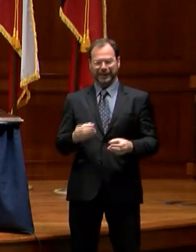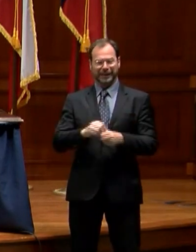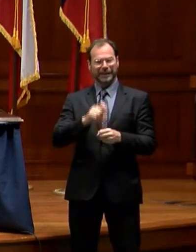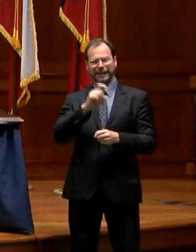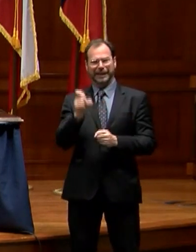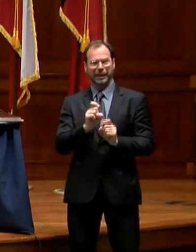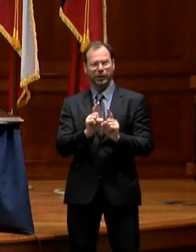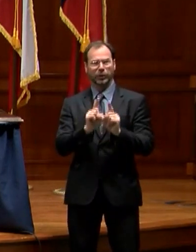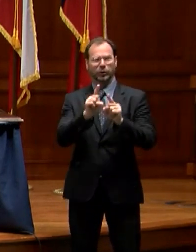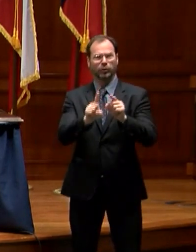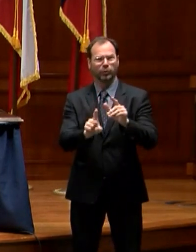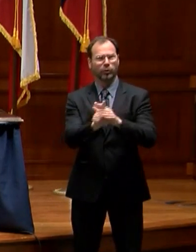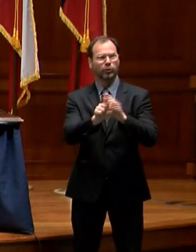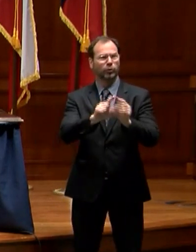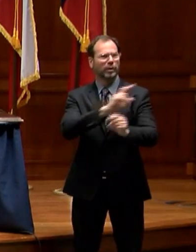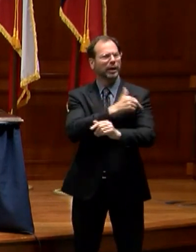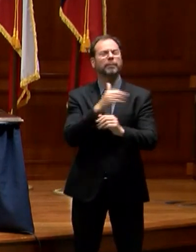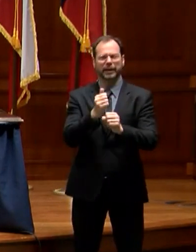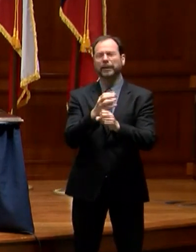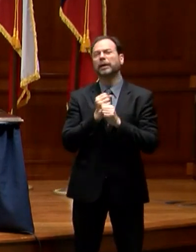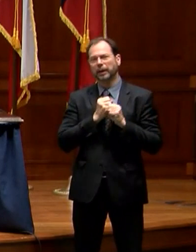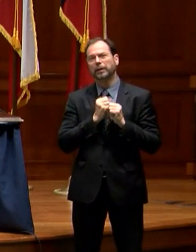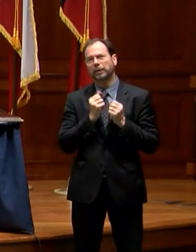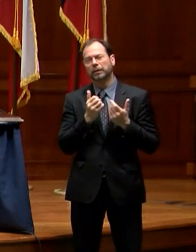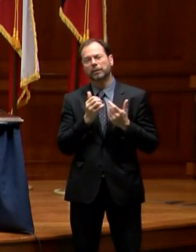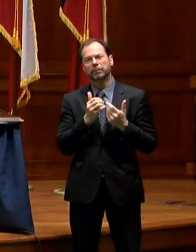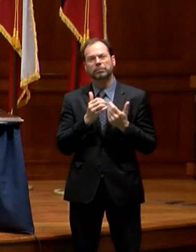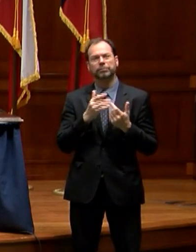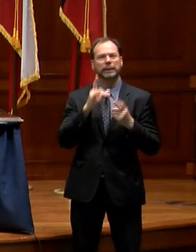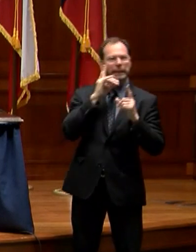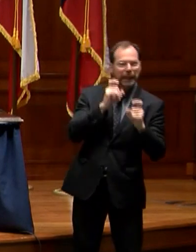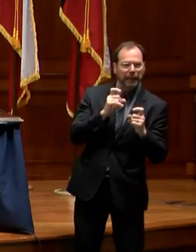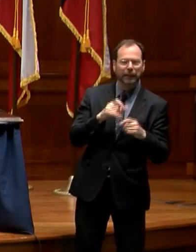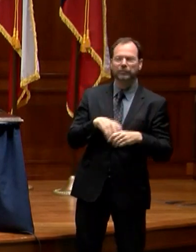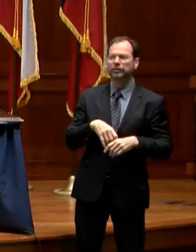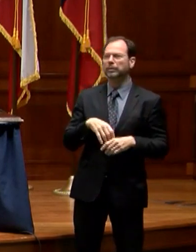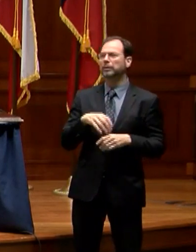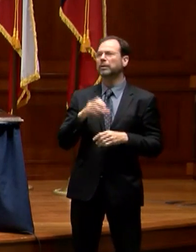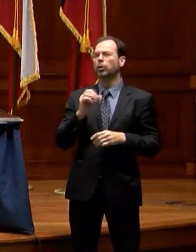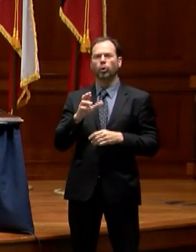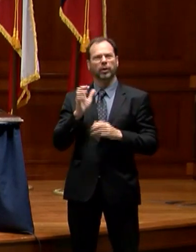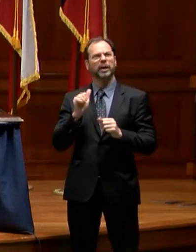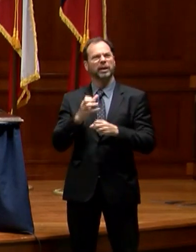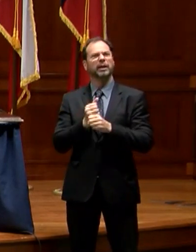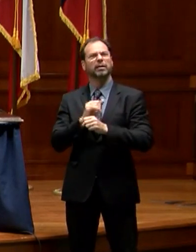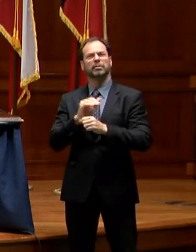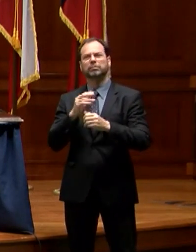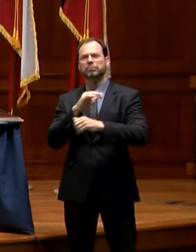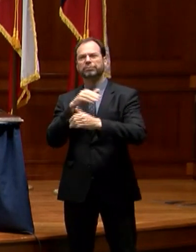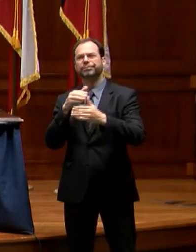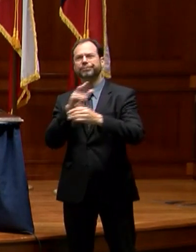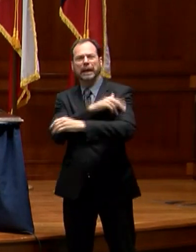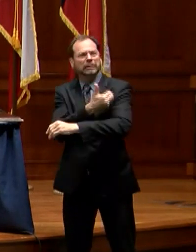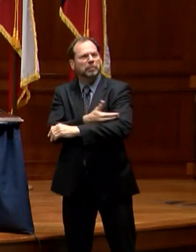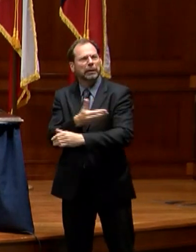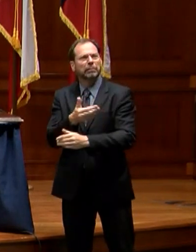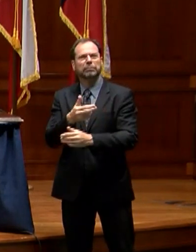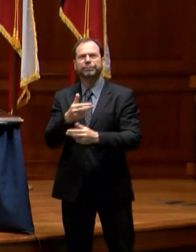healthcare provider has access to both COVID-19 tests, COVID-19 healthcare.